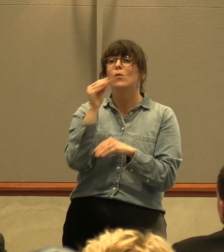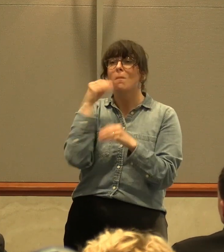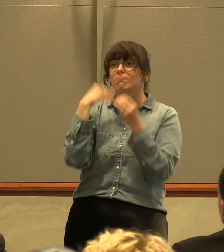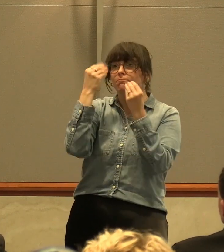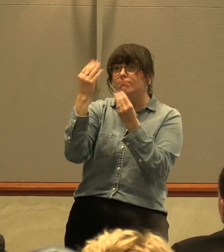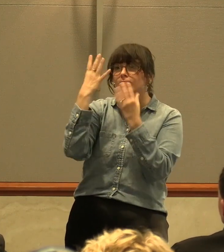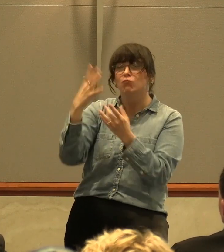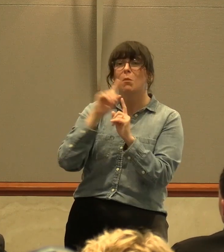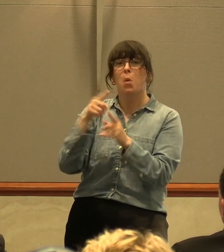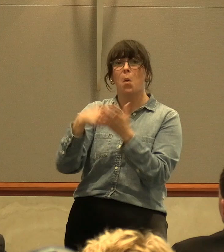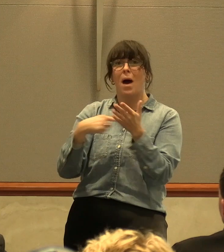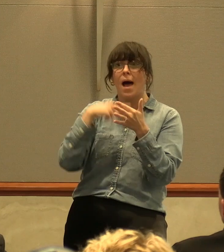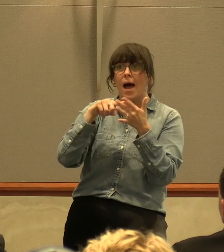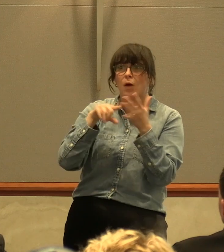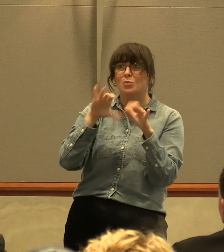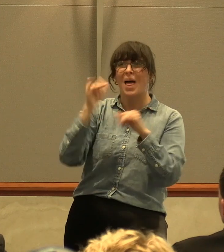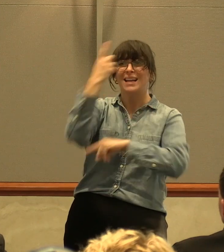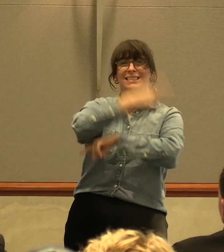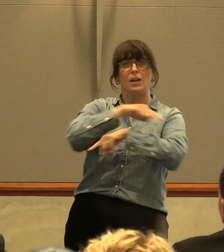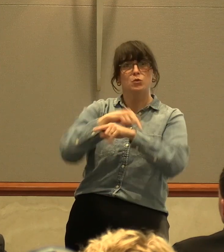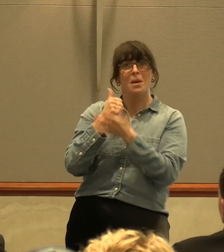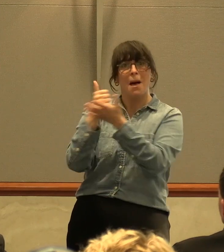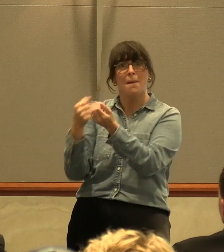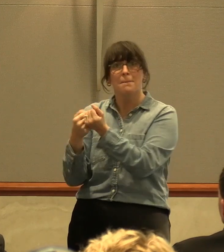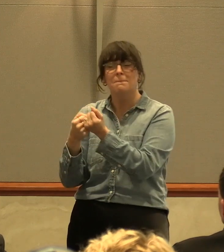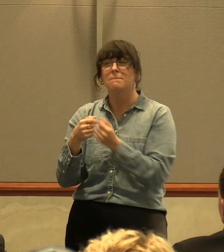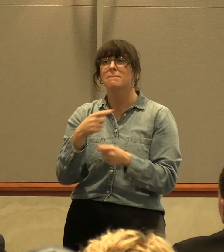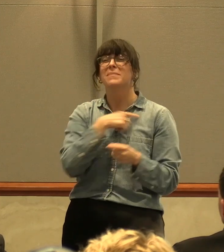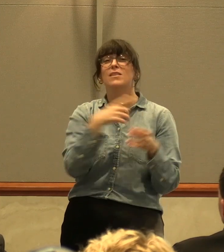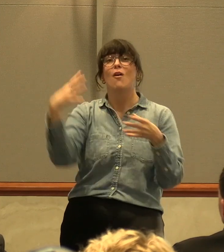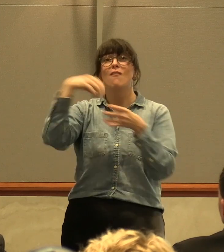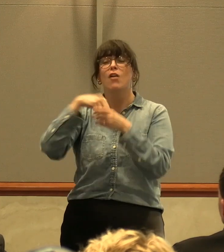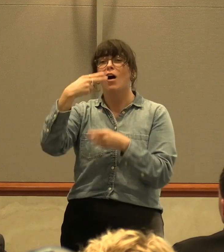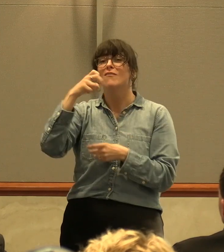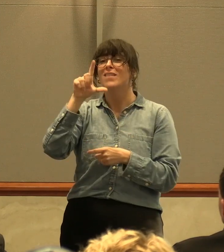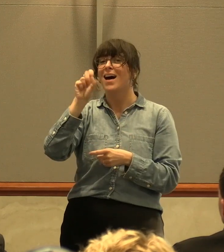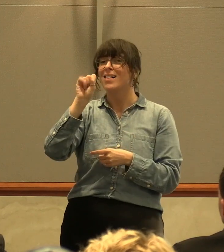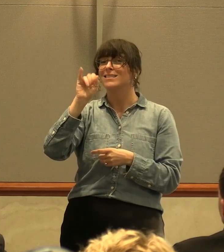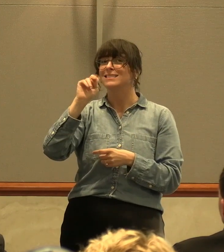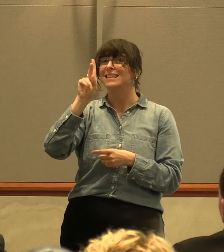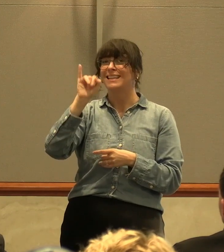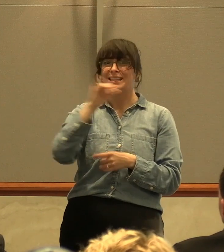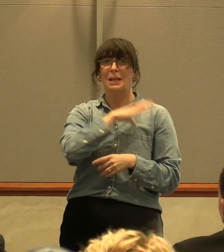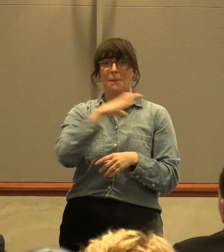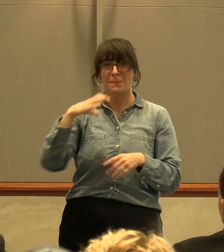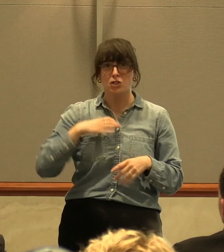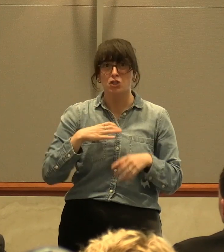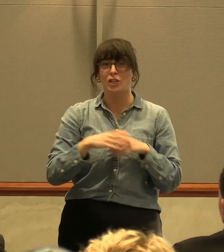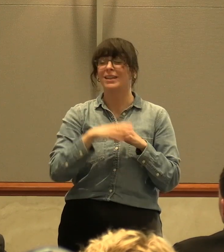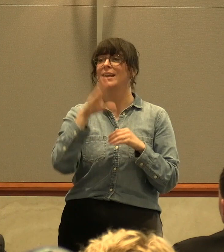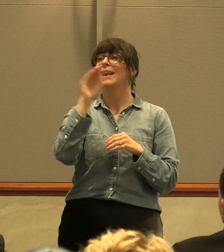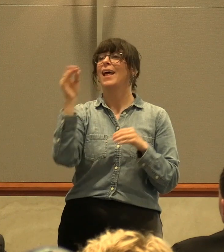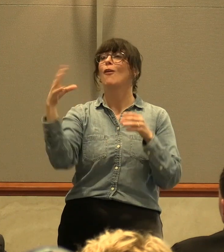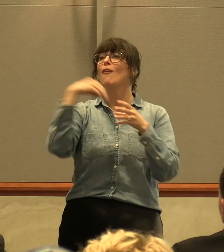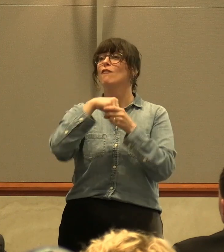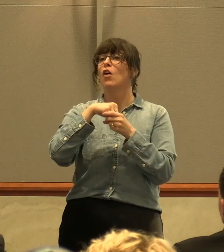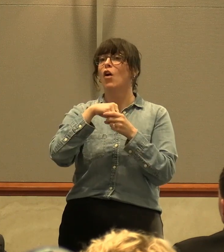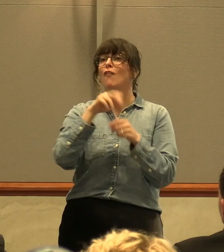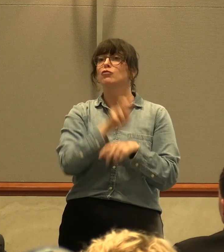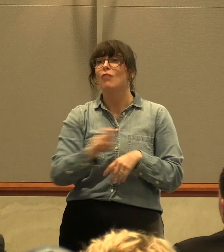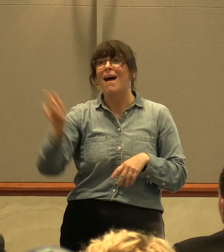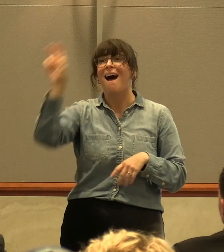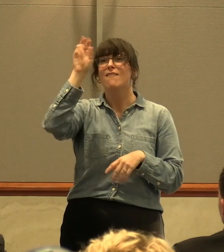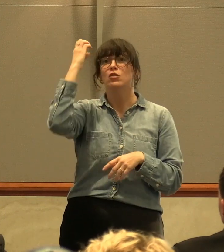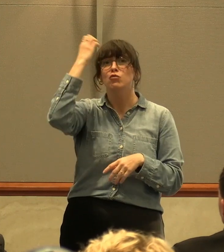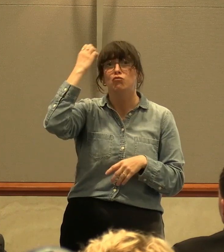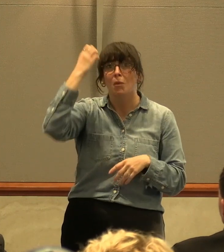Jews. And I got involved in the Helsinki Commission. And we got involved in traveling through